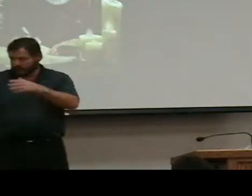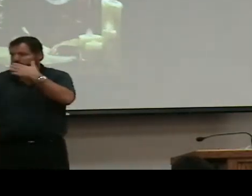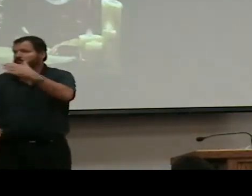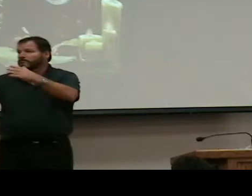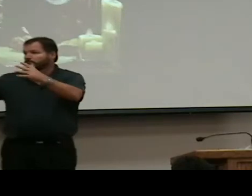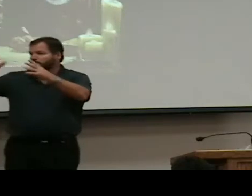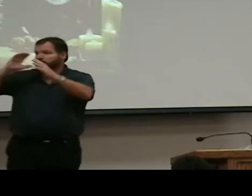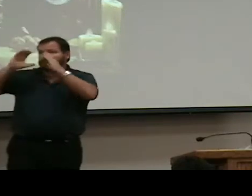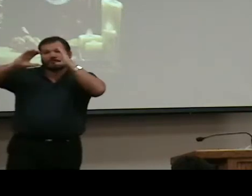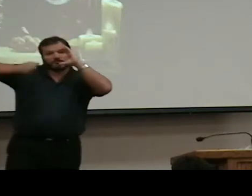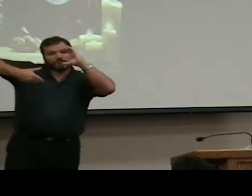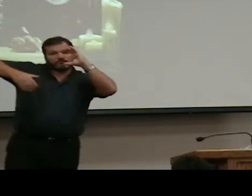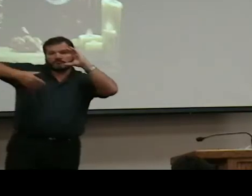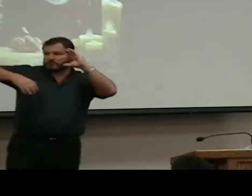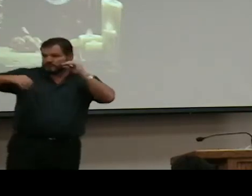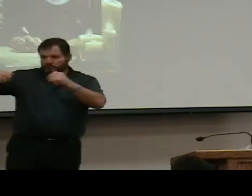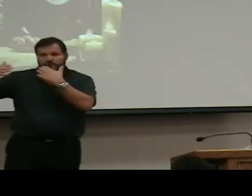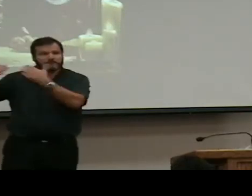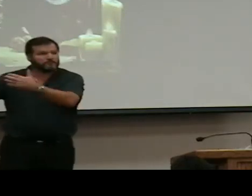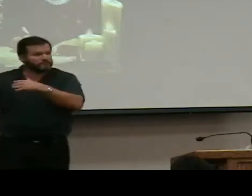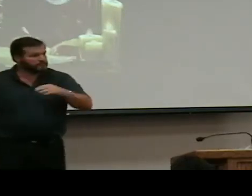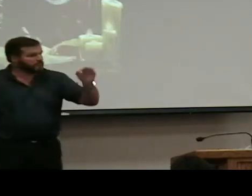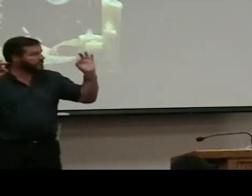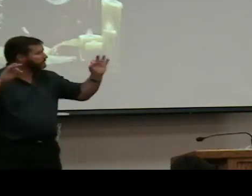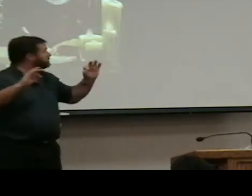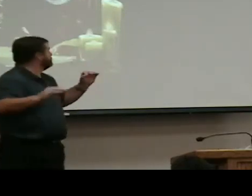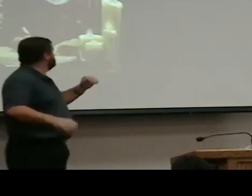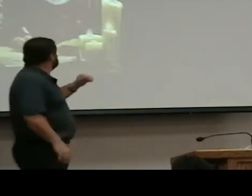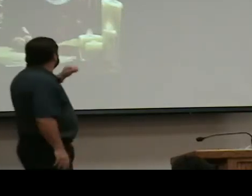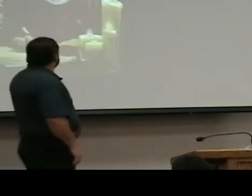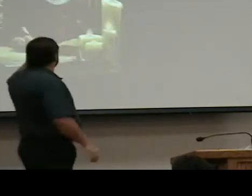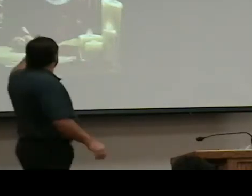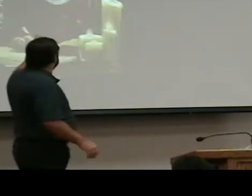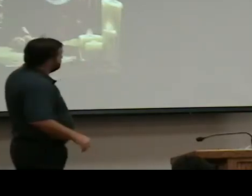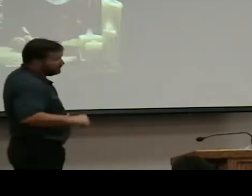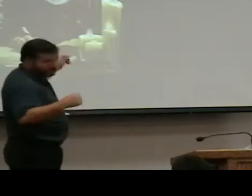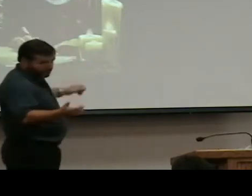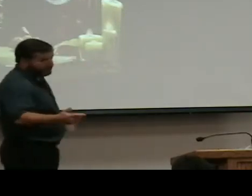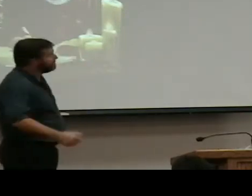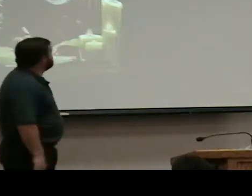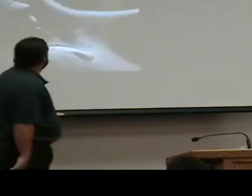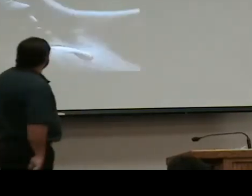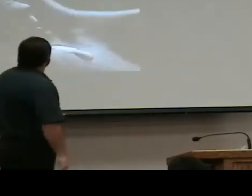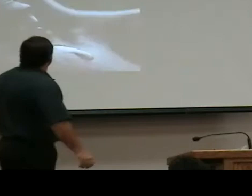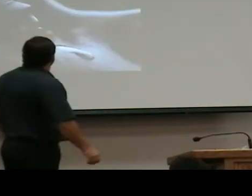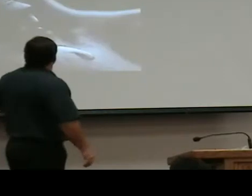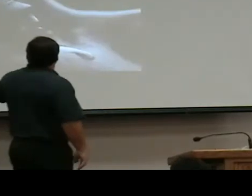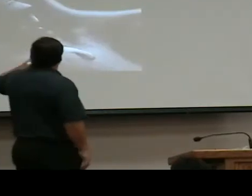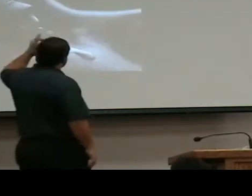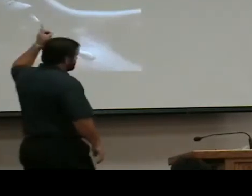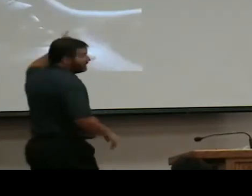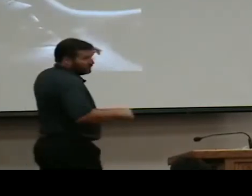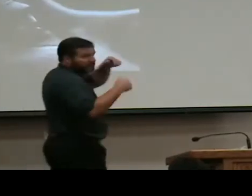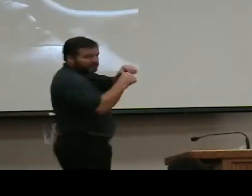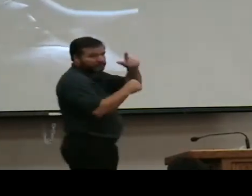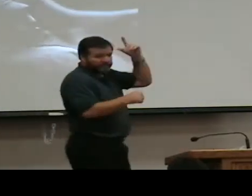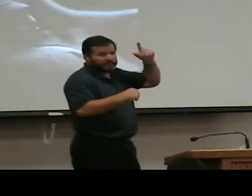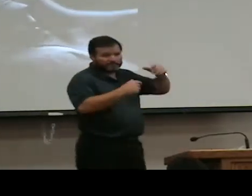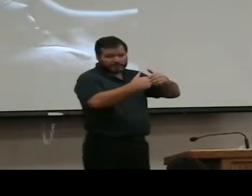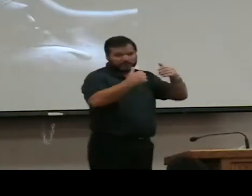Those are bad, bad communications. Well, he says, remember